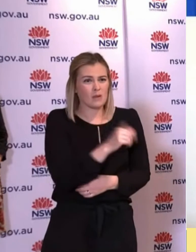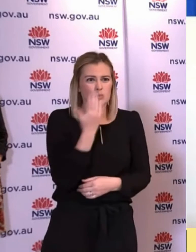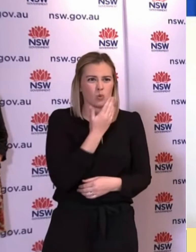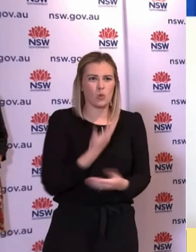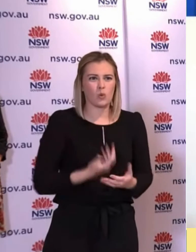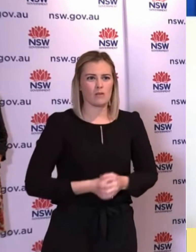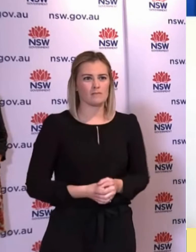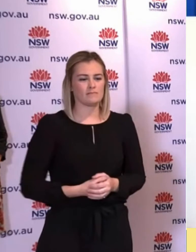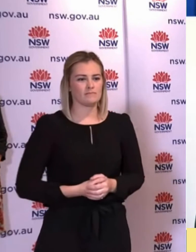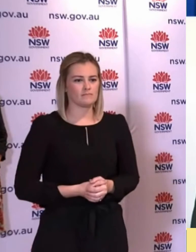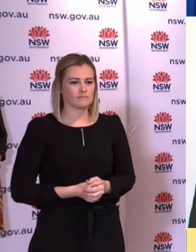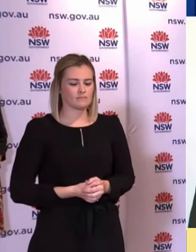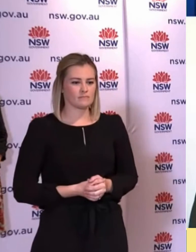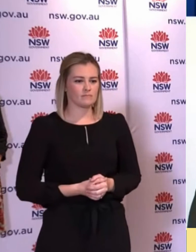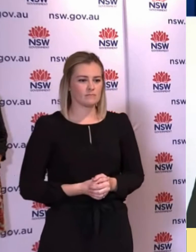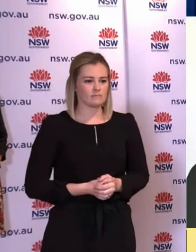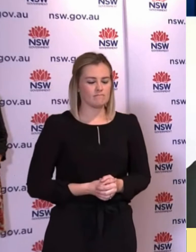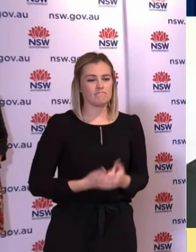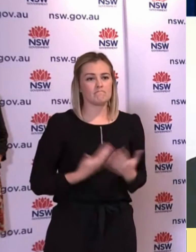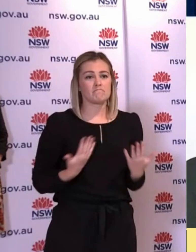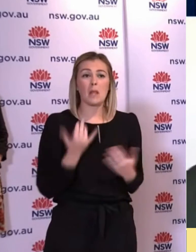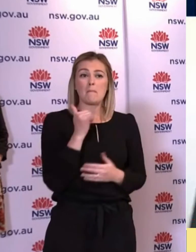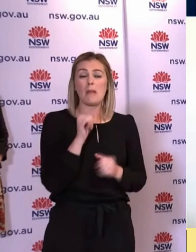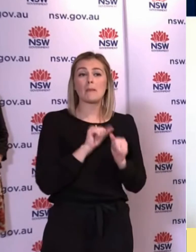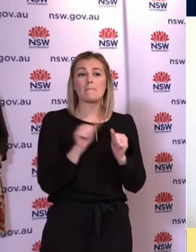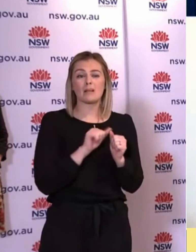answered that as best as I can, but if you like, we'll get Dr Gale to give some